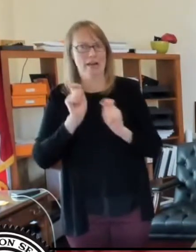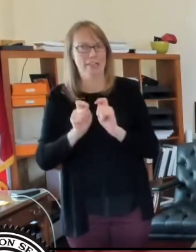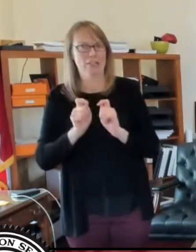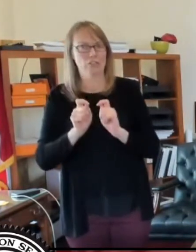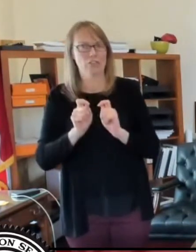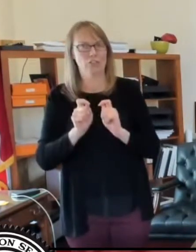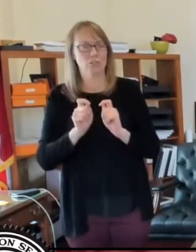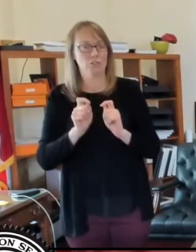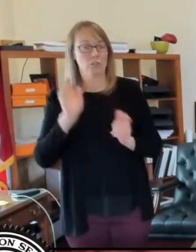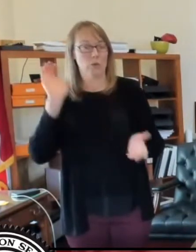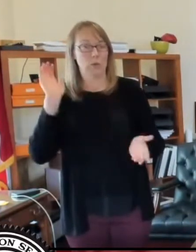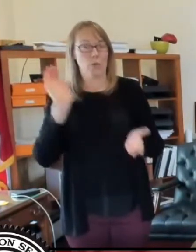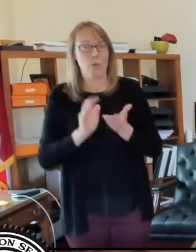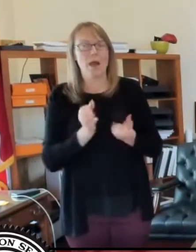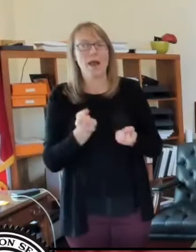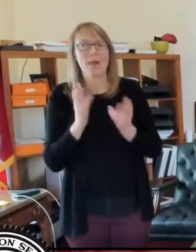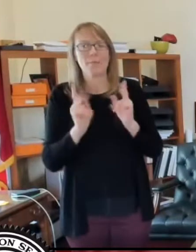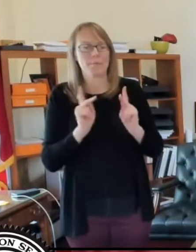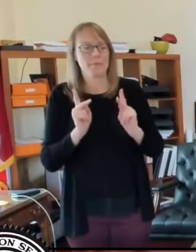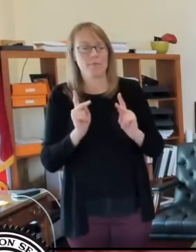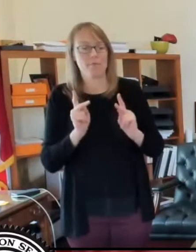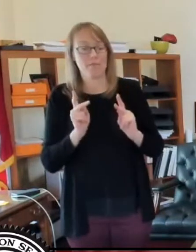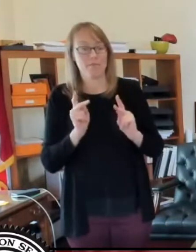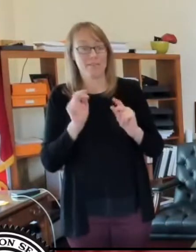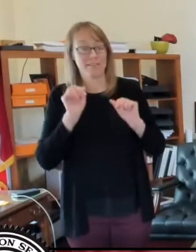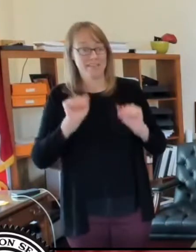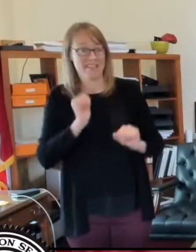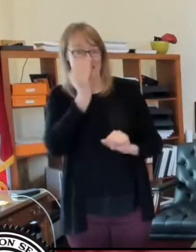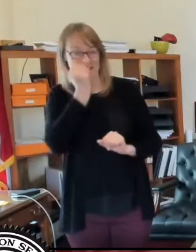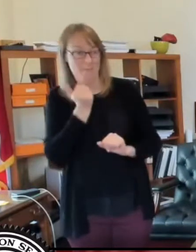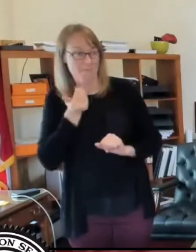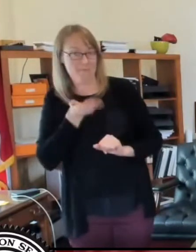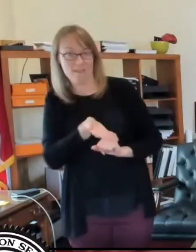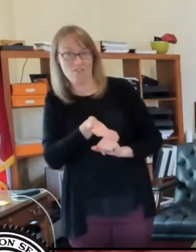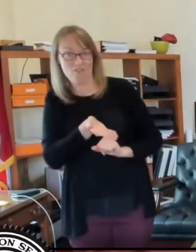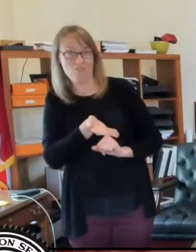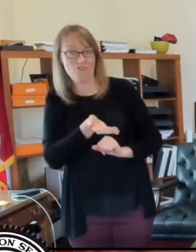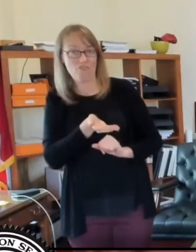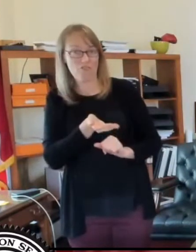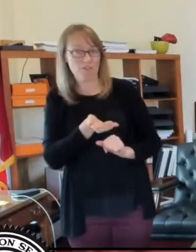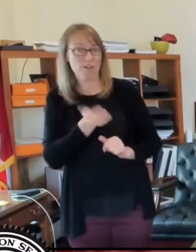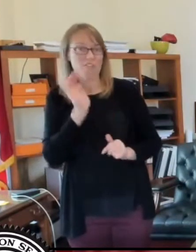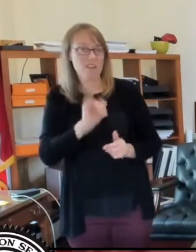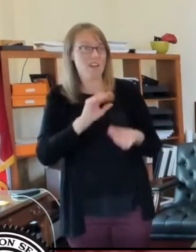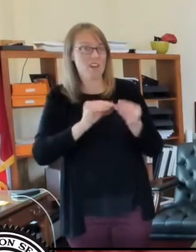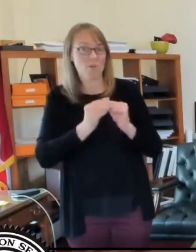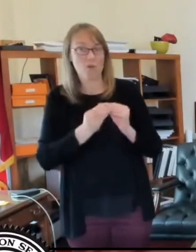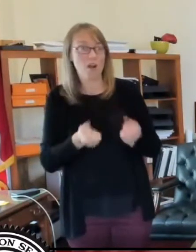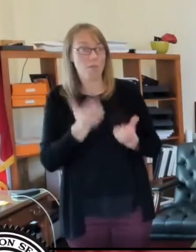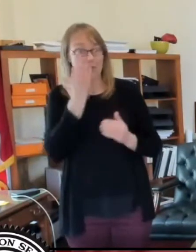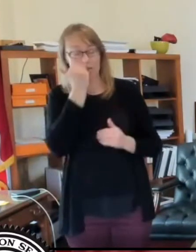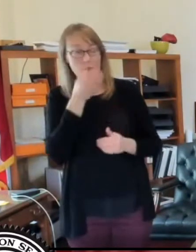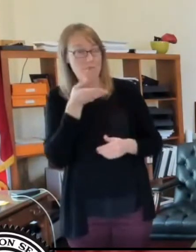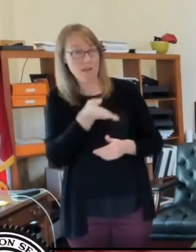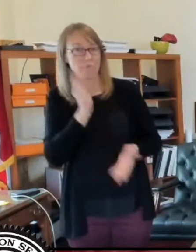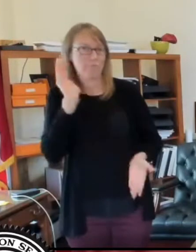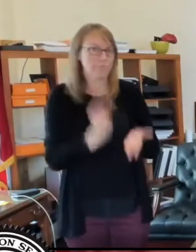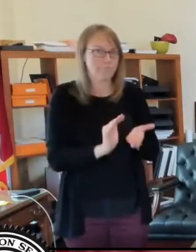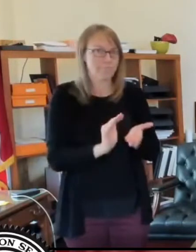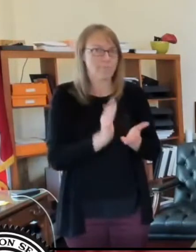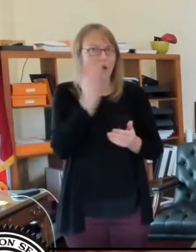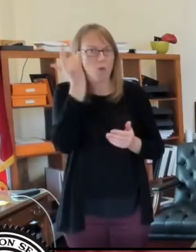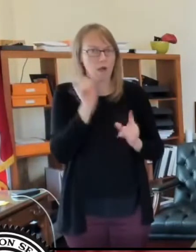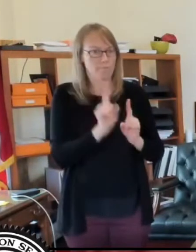out and to not have the spread of COVID. So the city, through partnerships with various